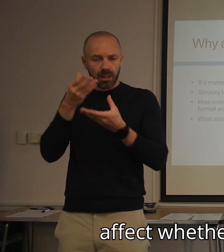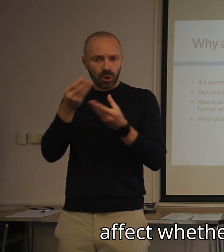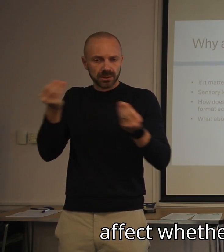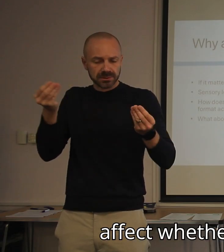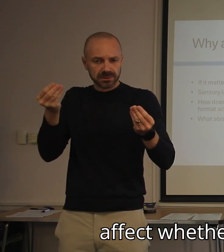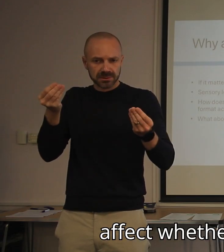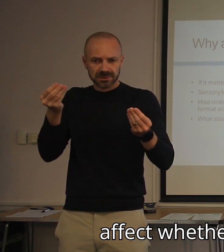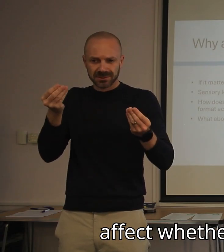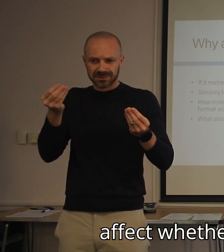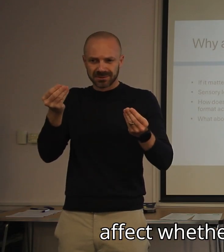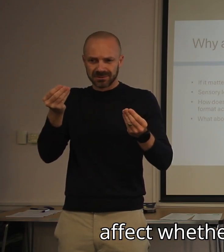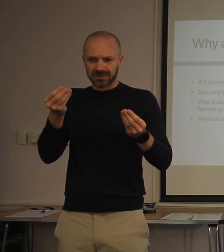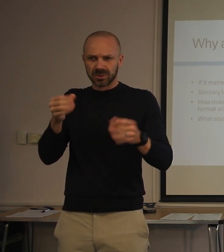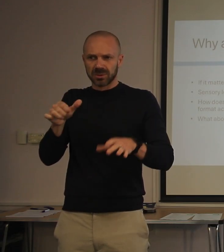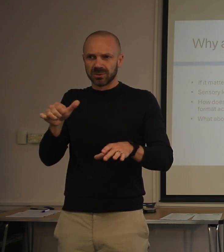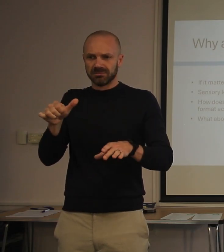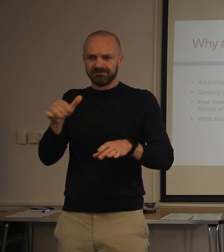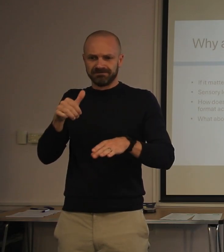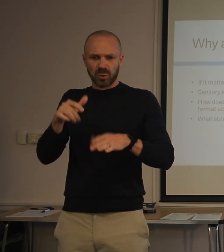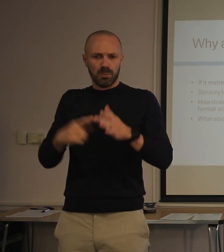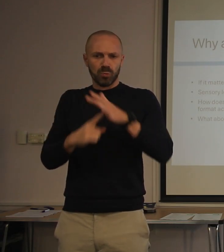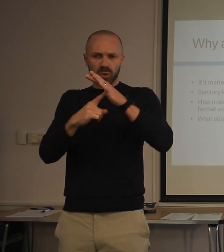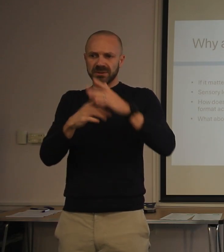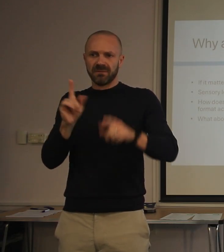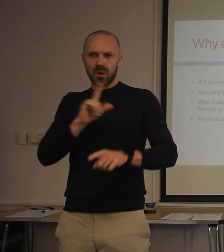affect whether something is accessible or not.